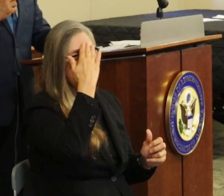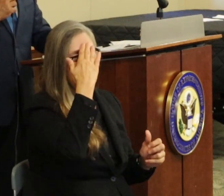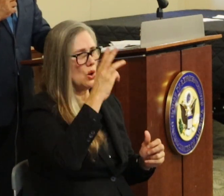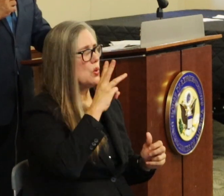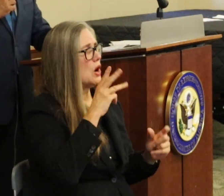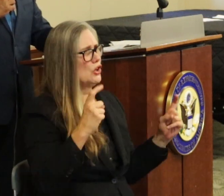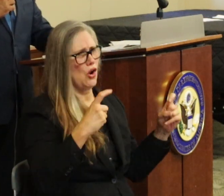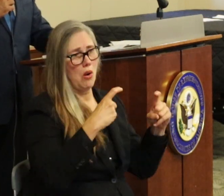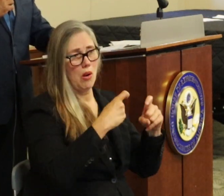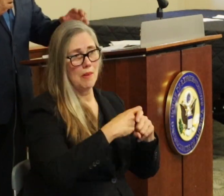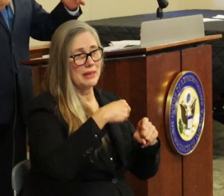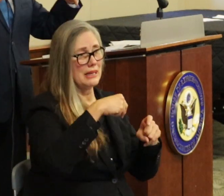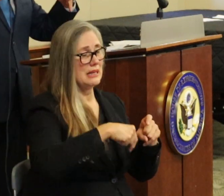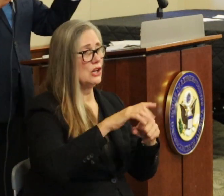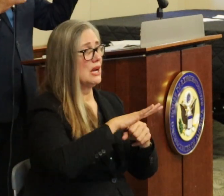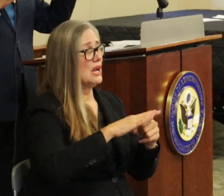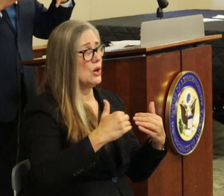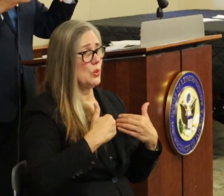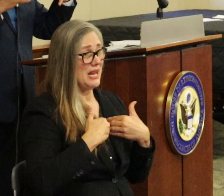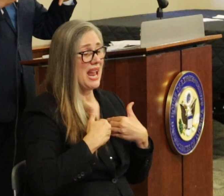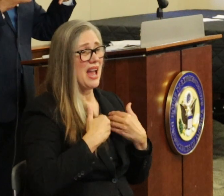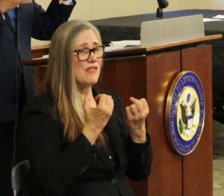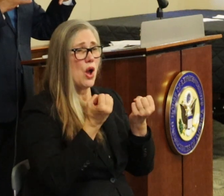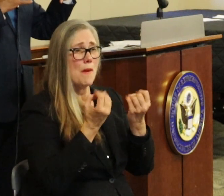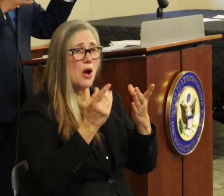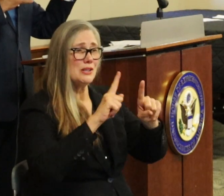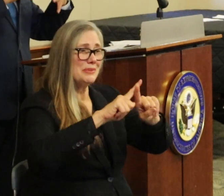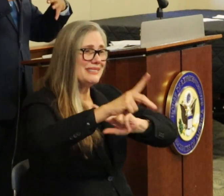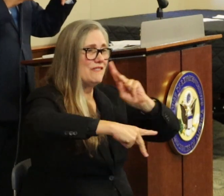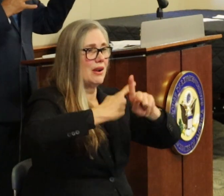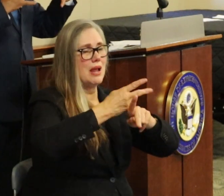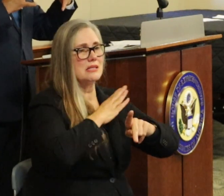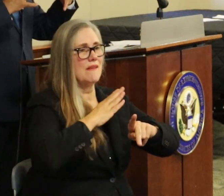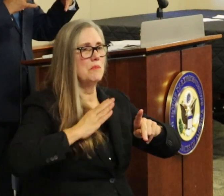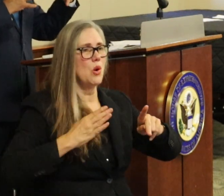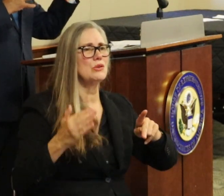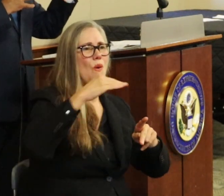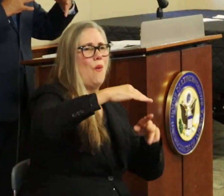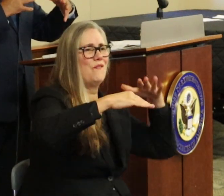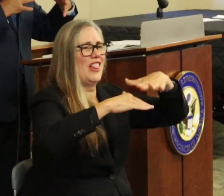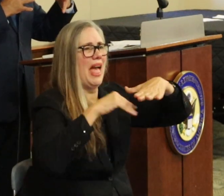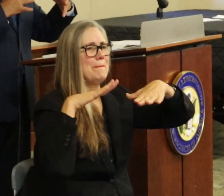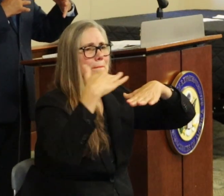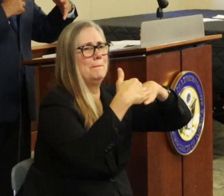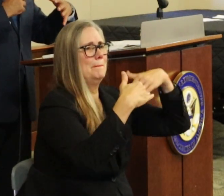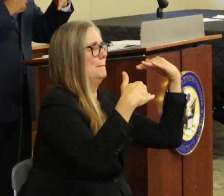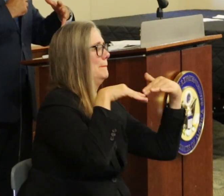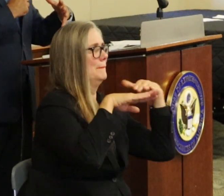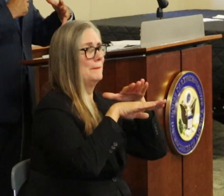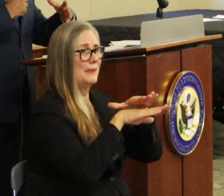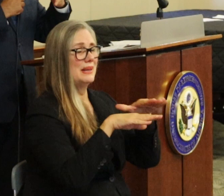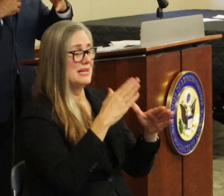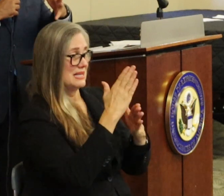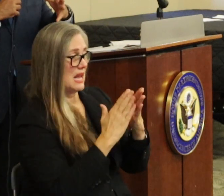in our region and how we have multiple jurisdictions and boards that overlap but have certain responsibility, but